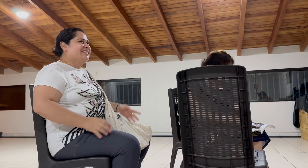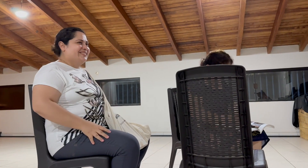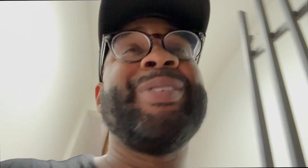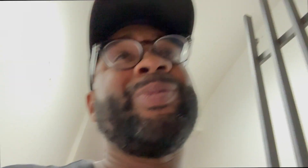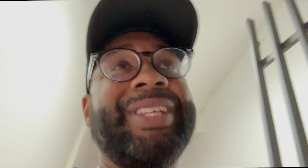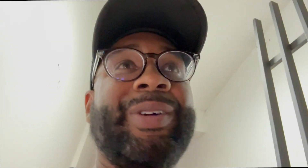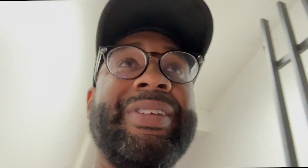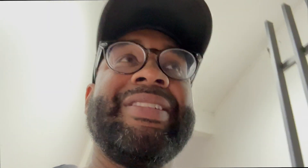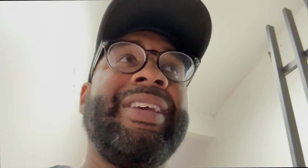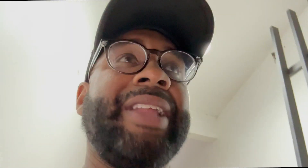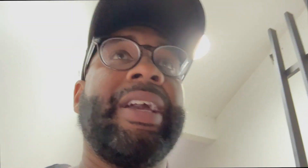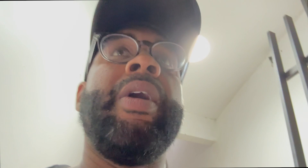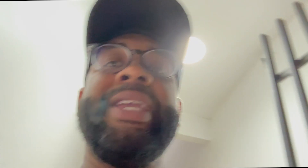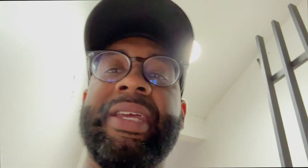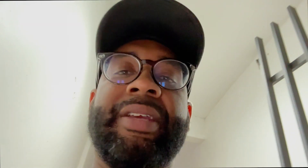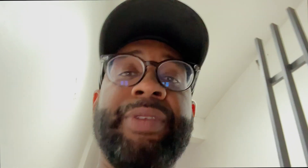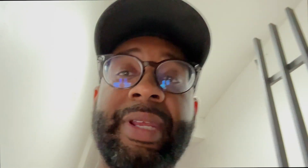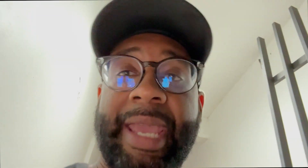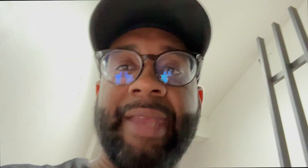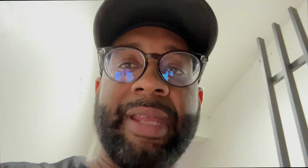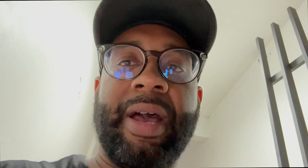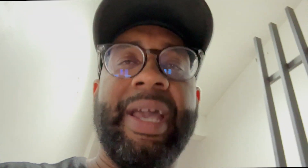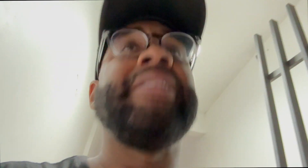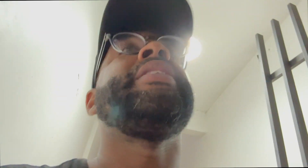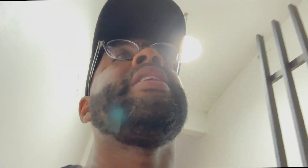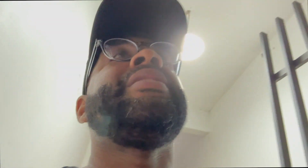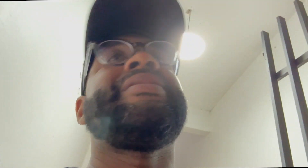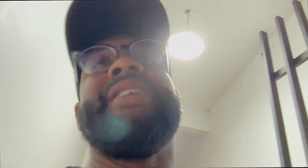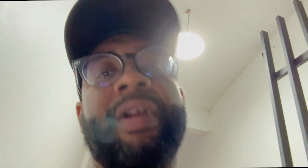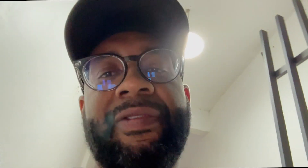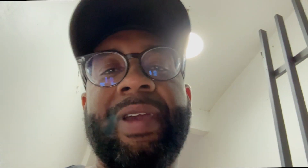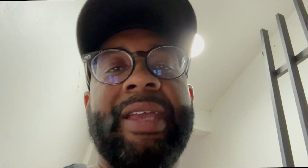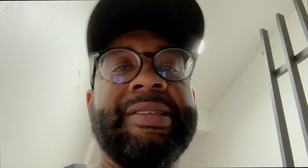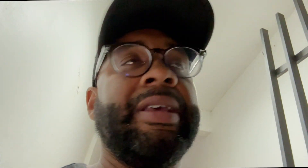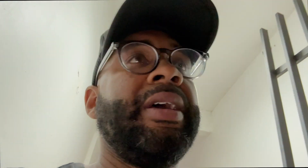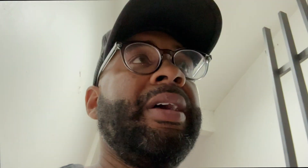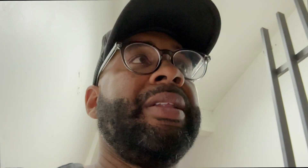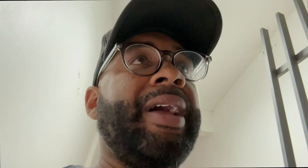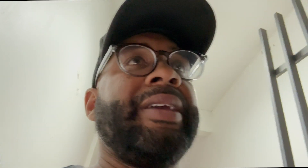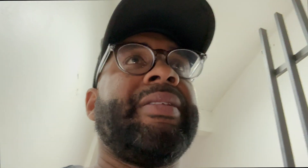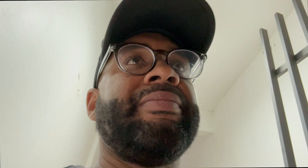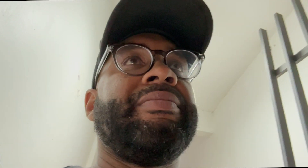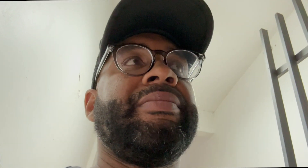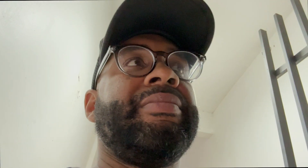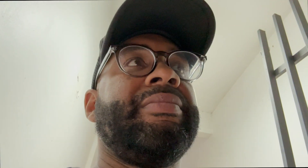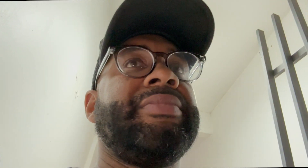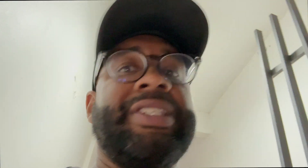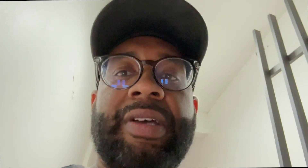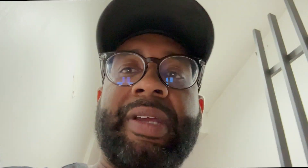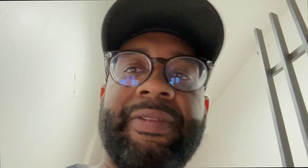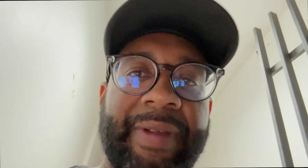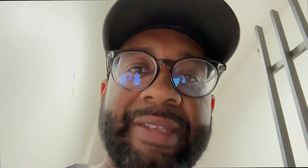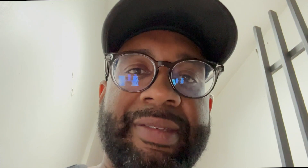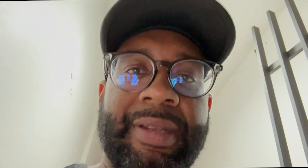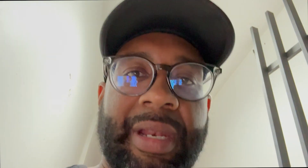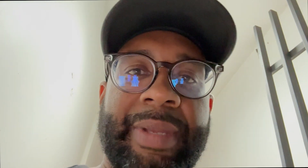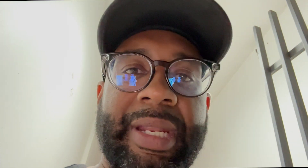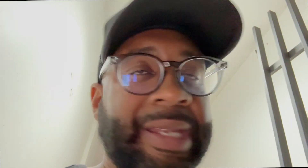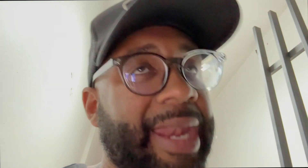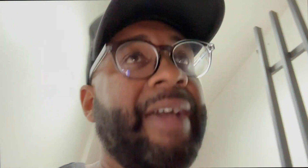It's really cool to see, like, oh, he can communicate now, and to see her face, like, she's talking to friends, you know what I mean, and not having to